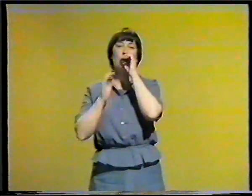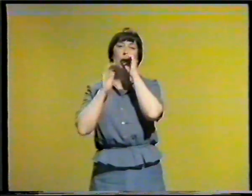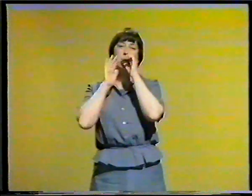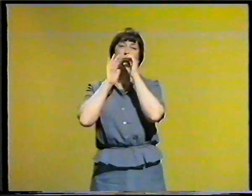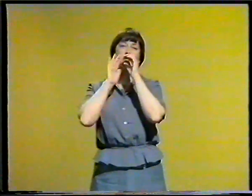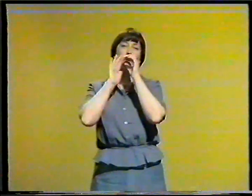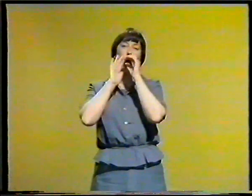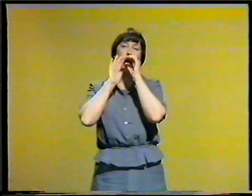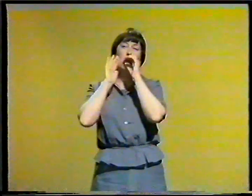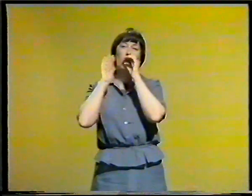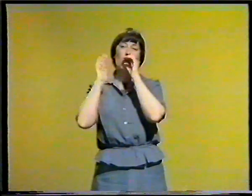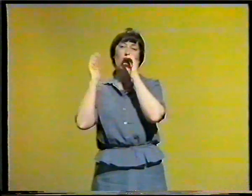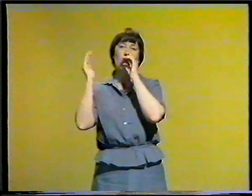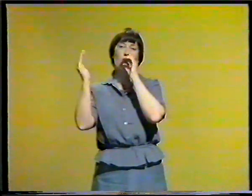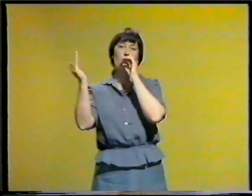Balloons.